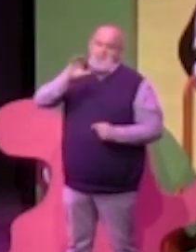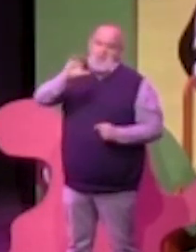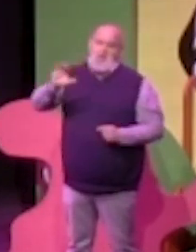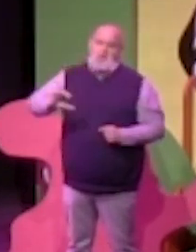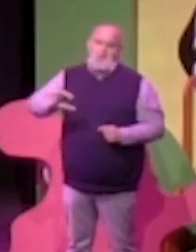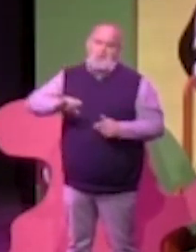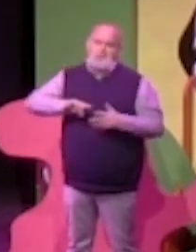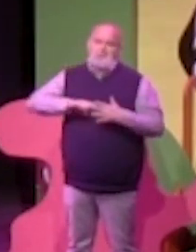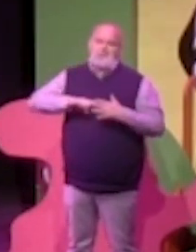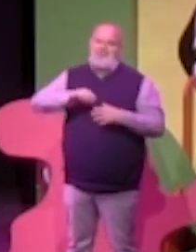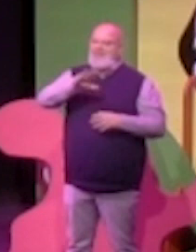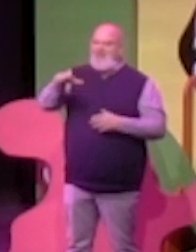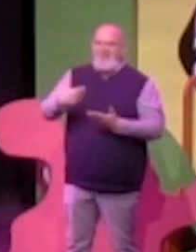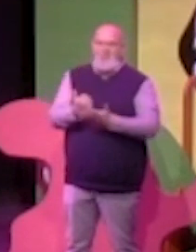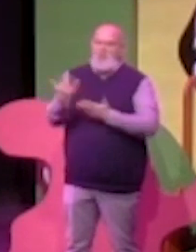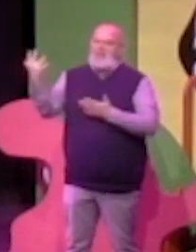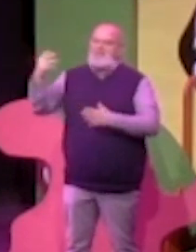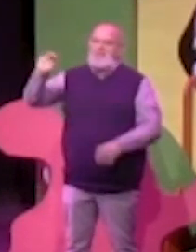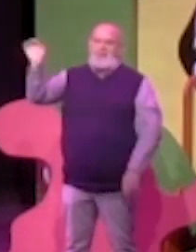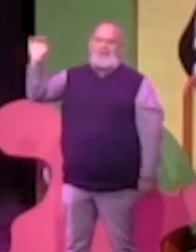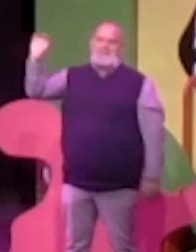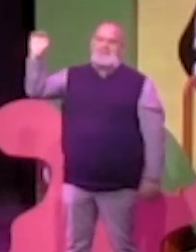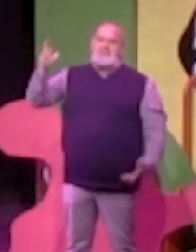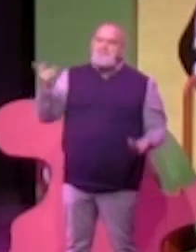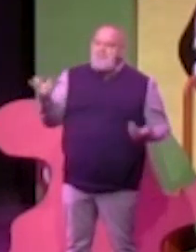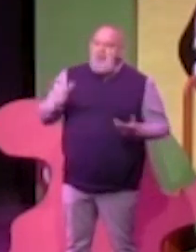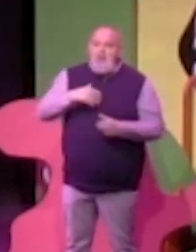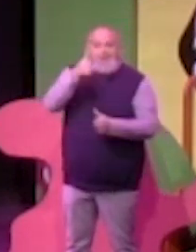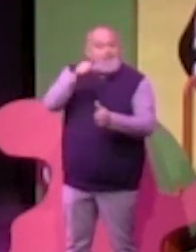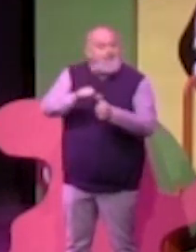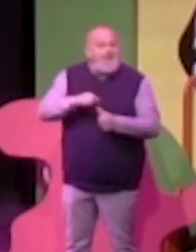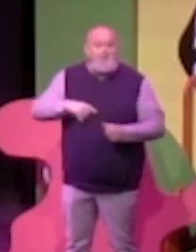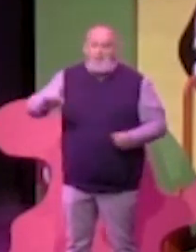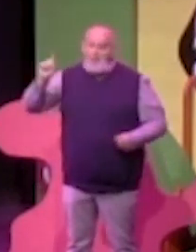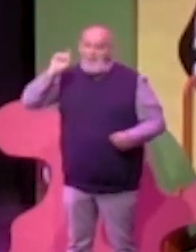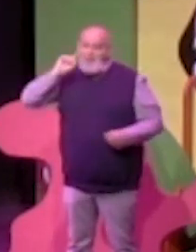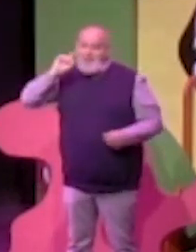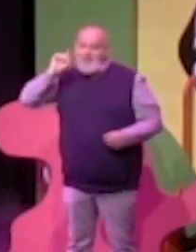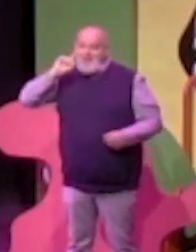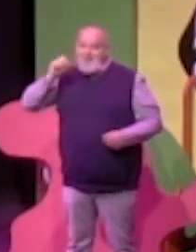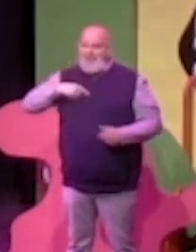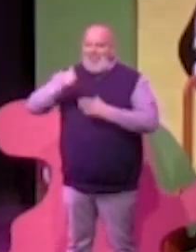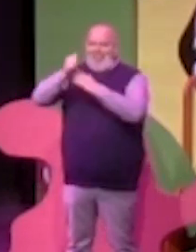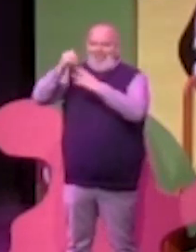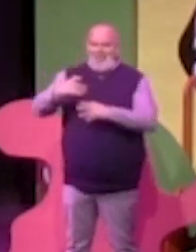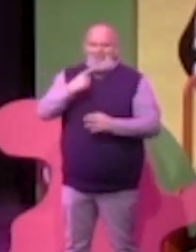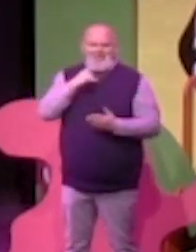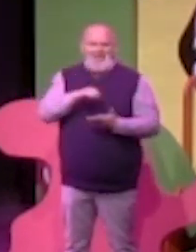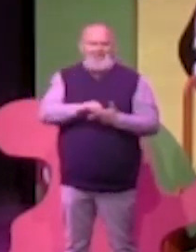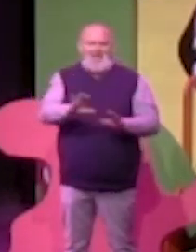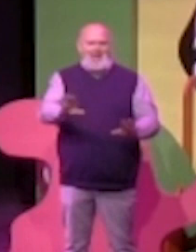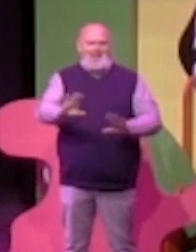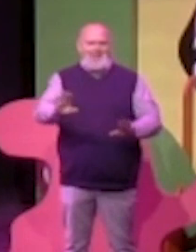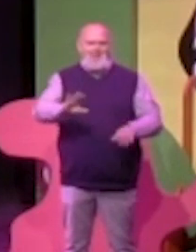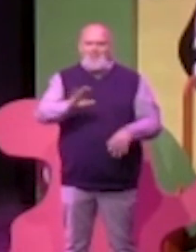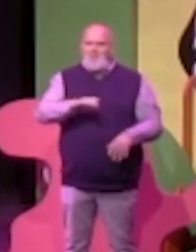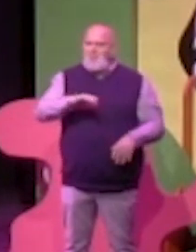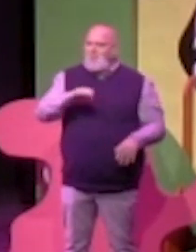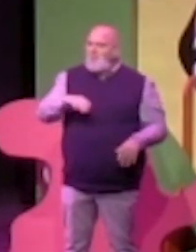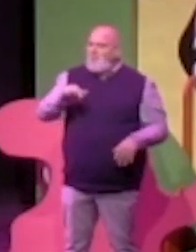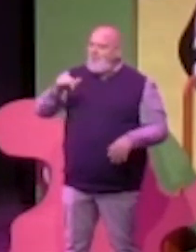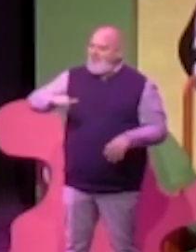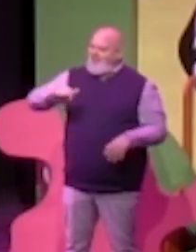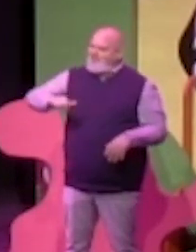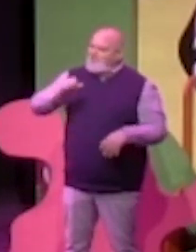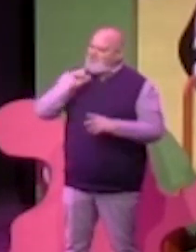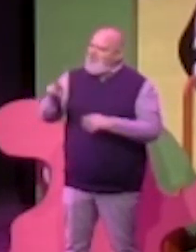originally, so never waste a crisis. I remember hearing leaders say, I'm serious, I remember hearing leaders say that, you know, and not, and like this was